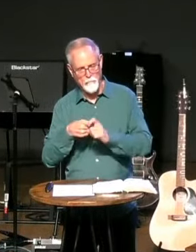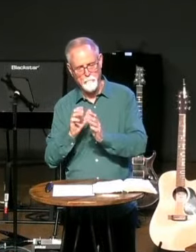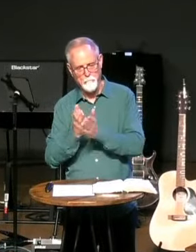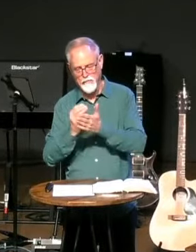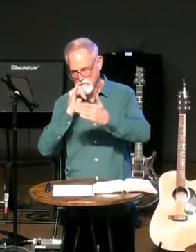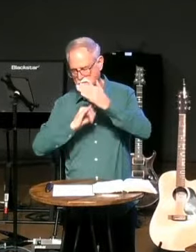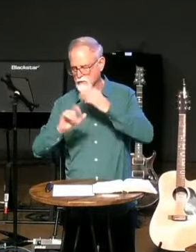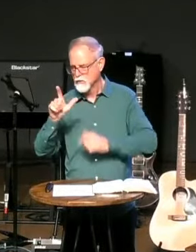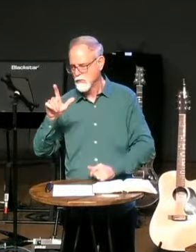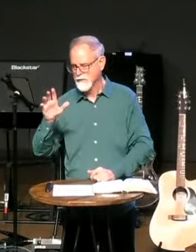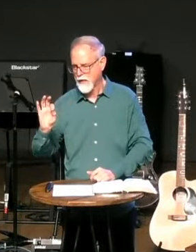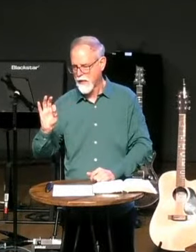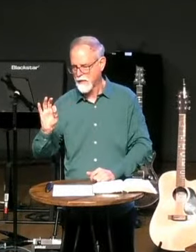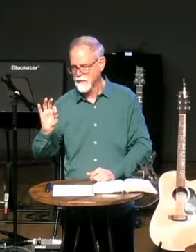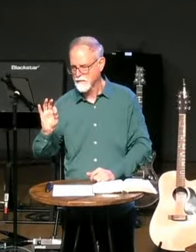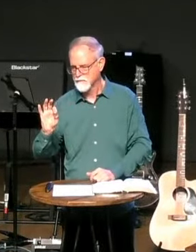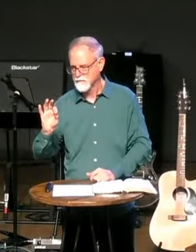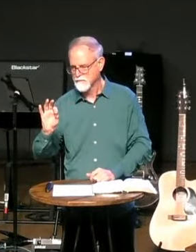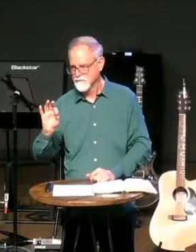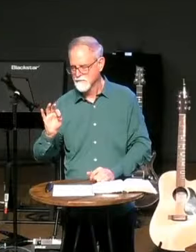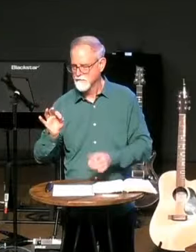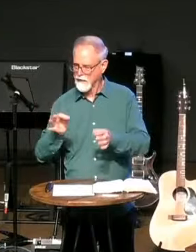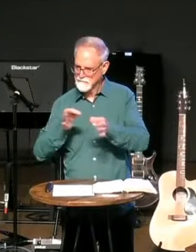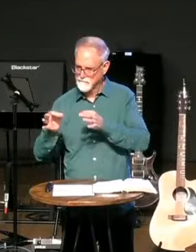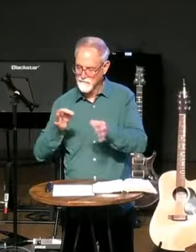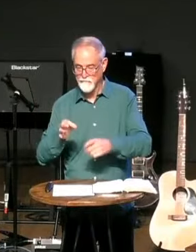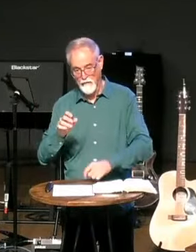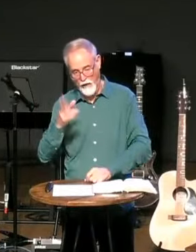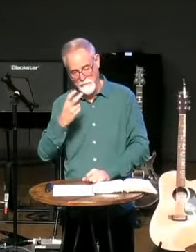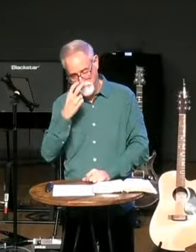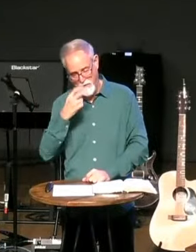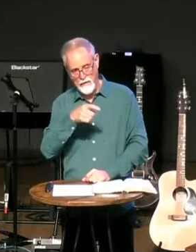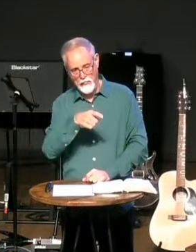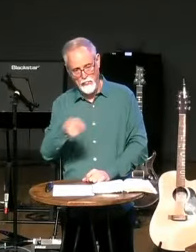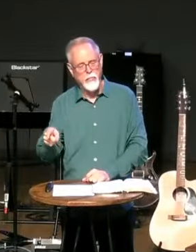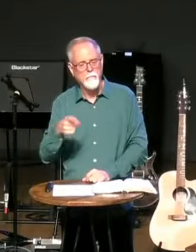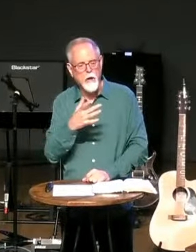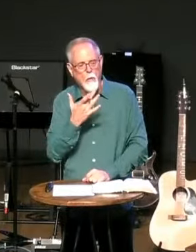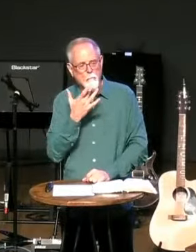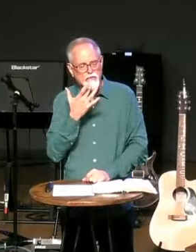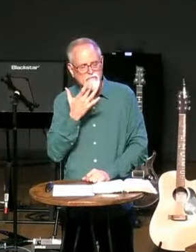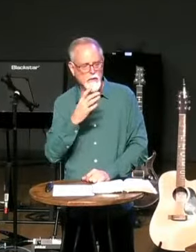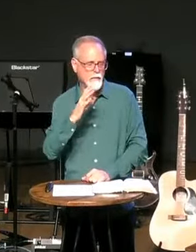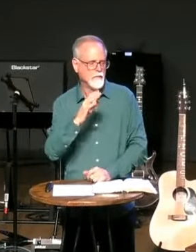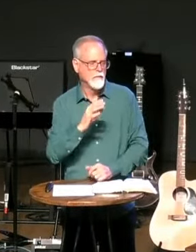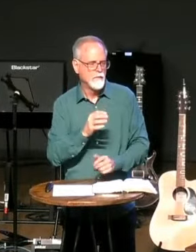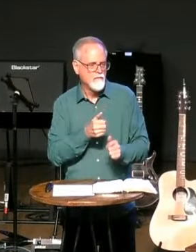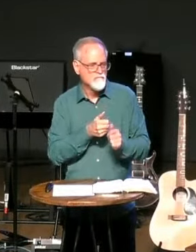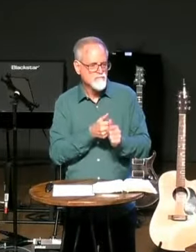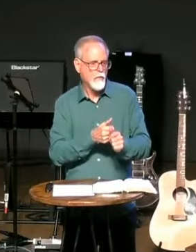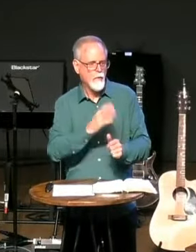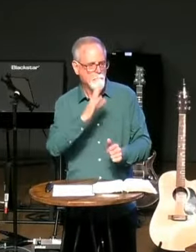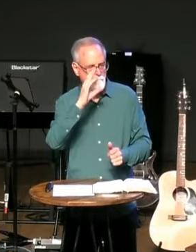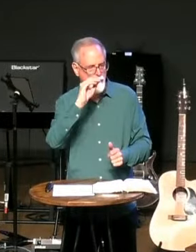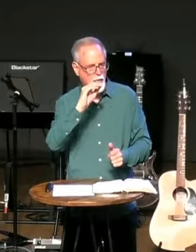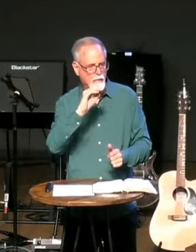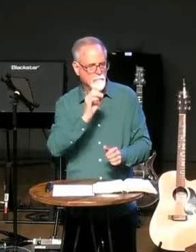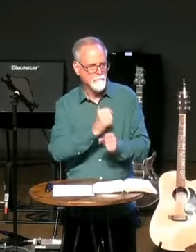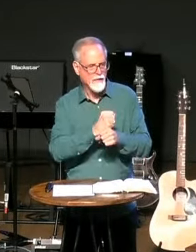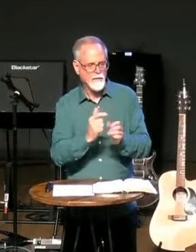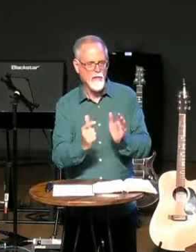watching, right? And in Isaiah 29, it explains that he will...